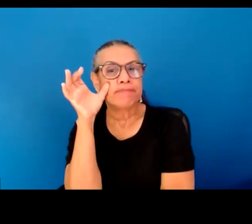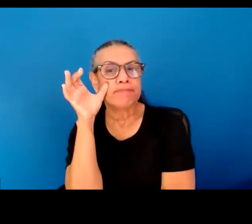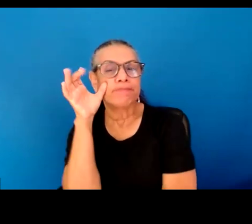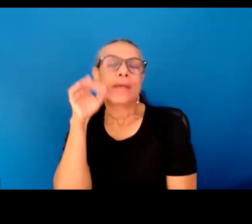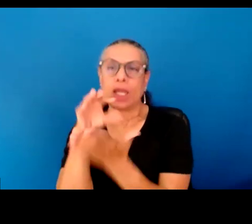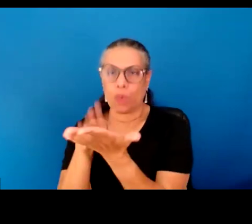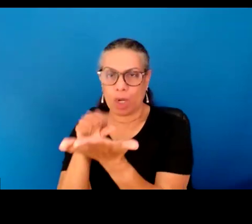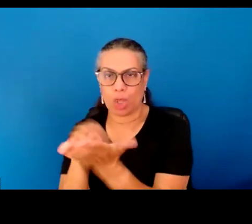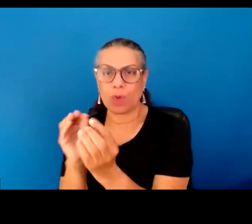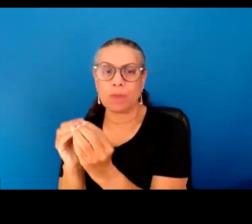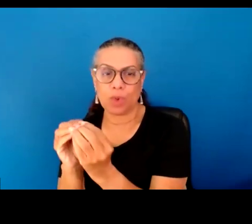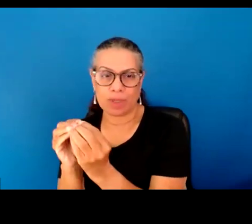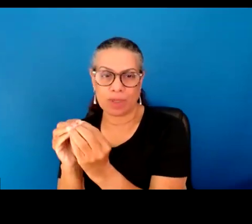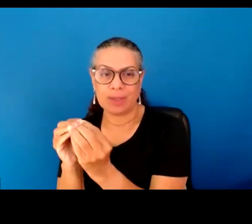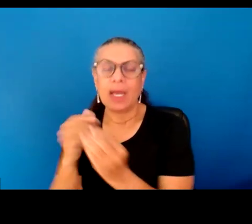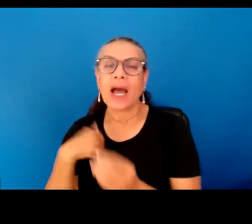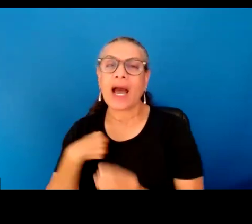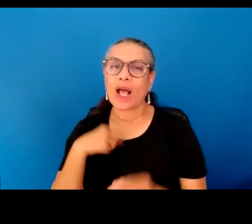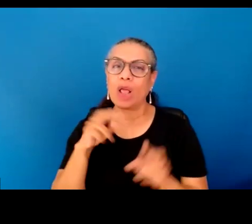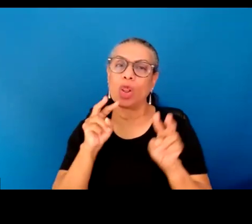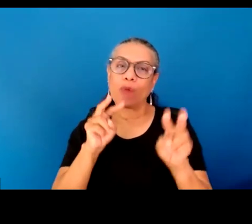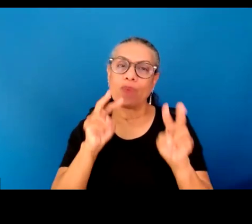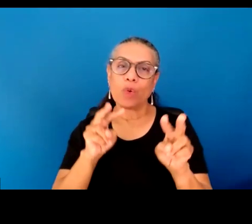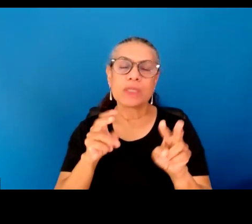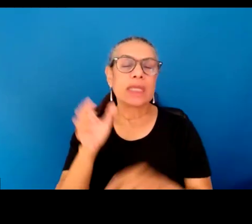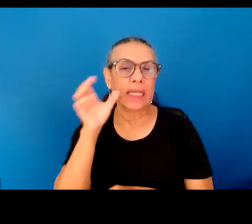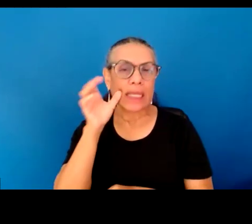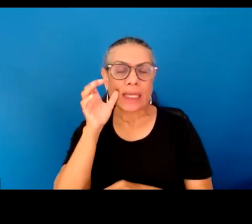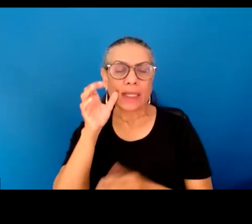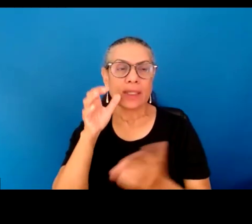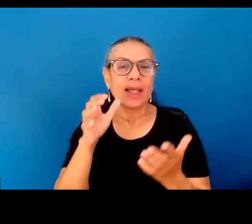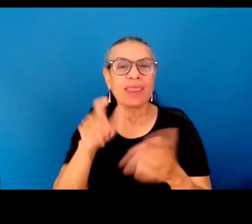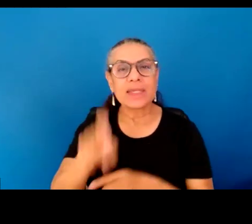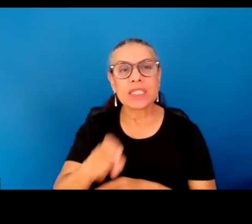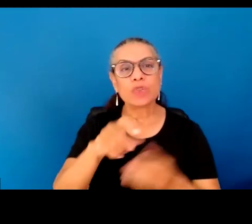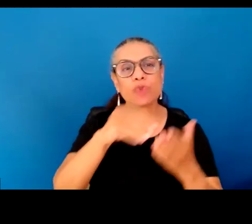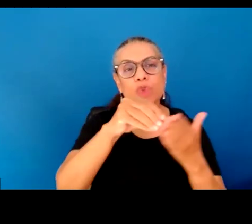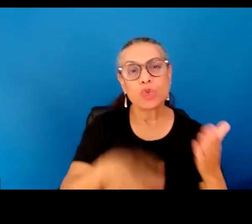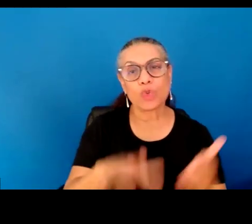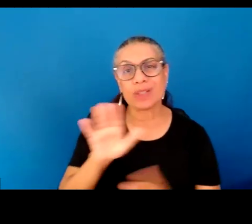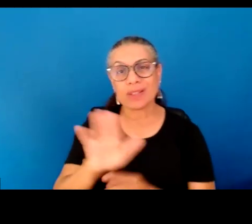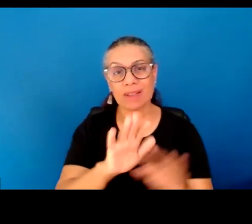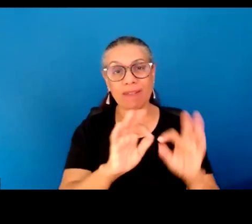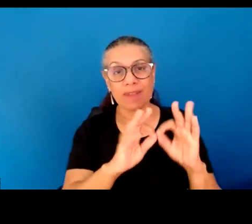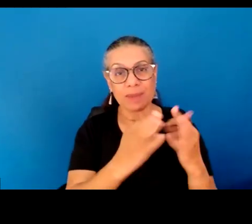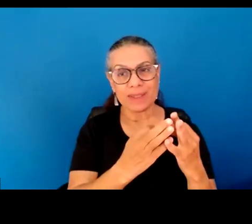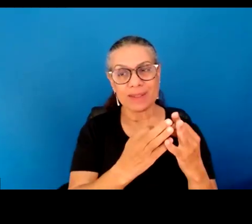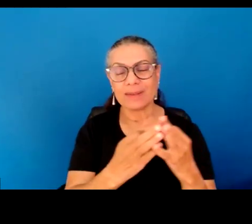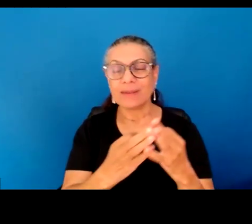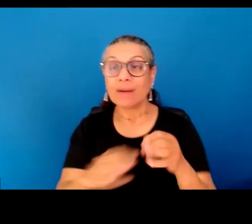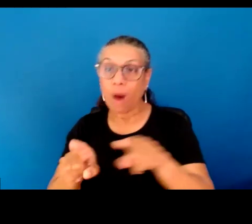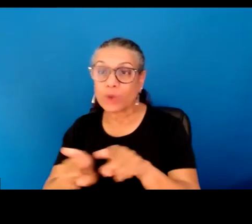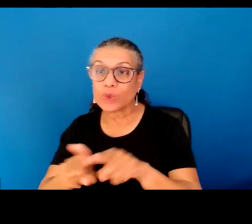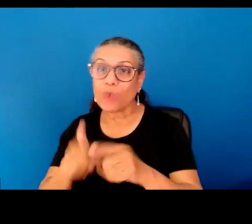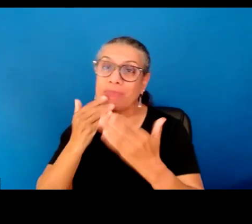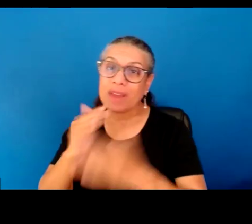learner, particularly listening to the needs and priorities of students and families. I'm also very grateful to all